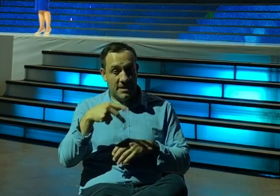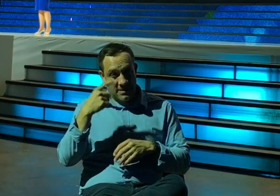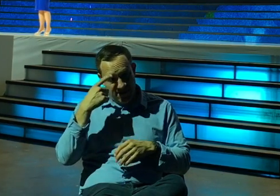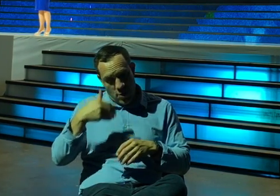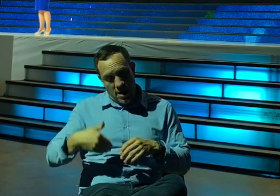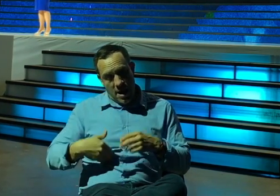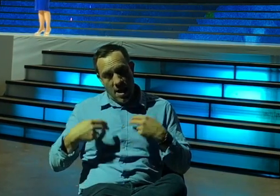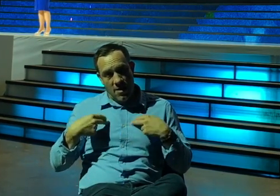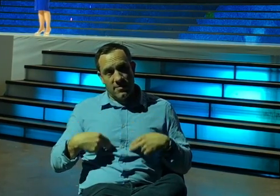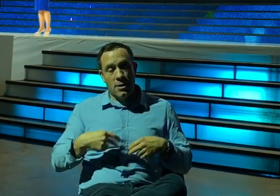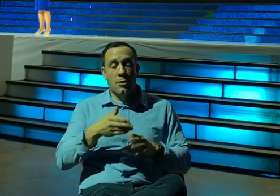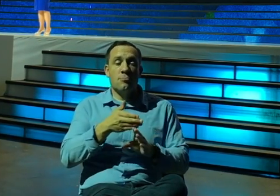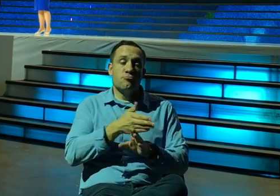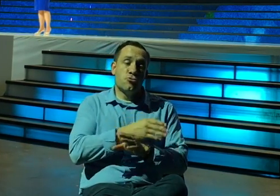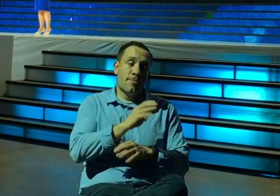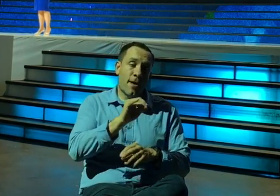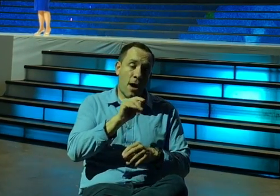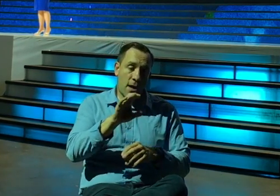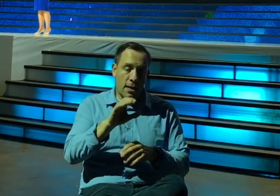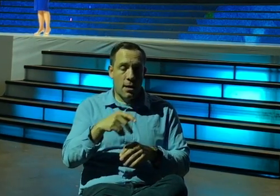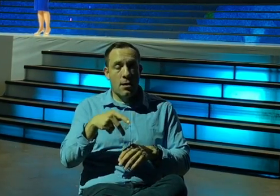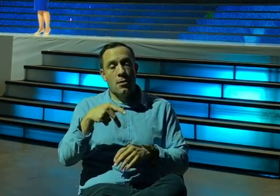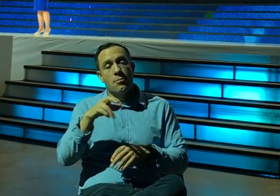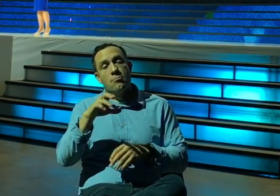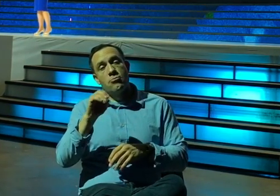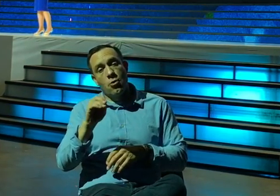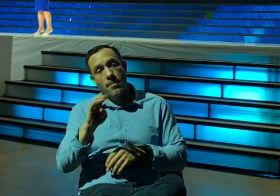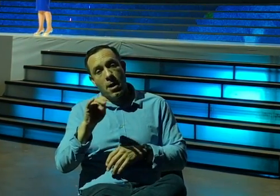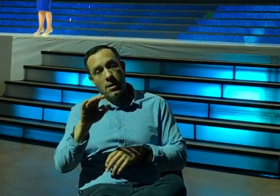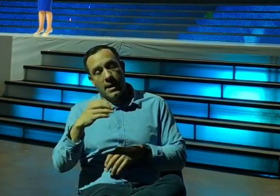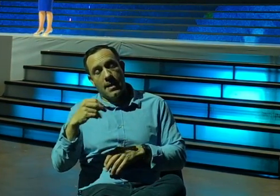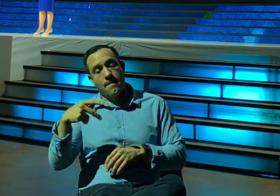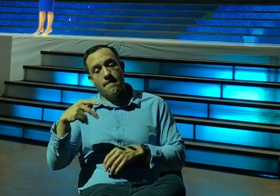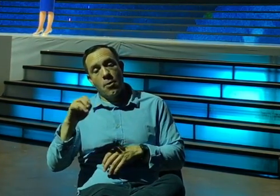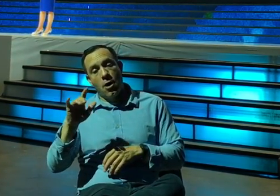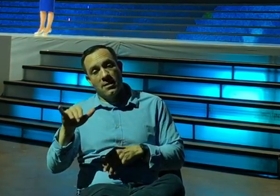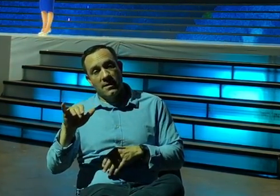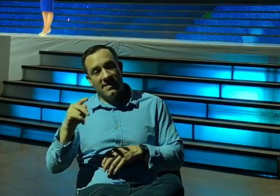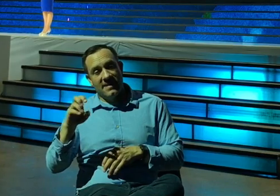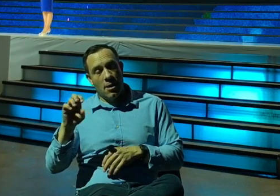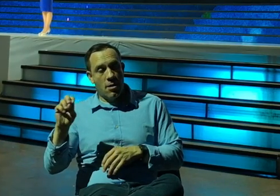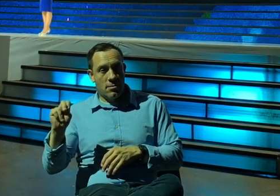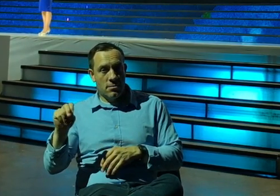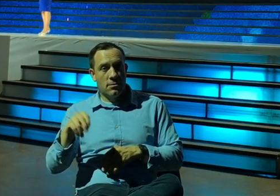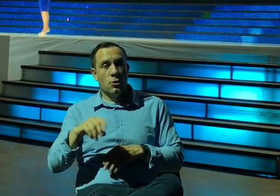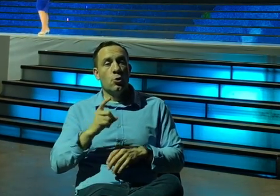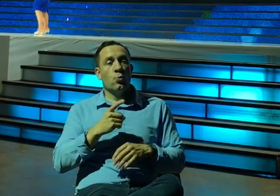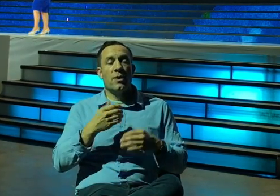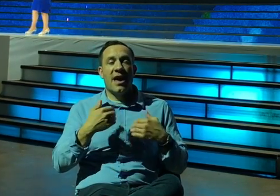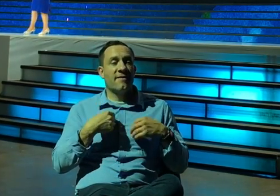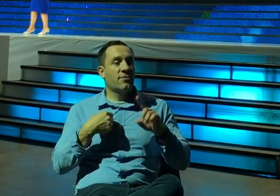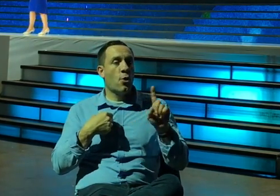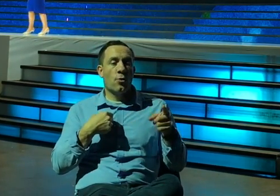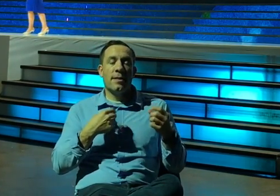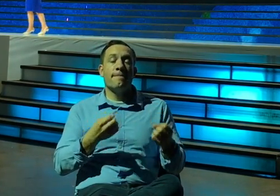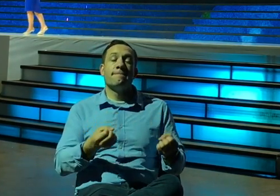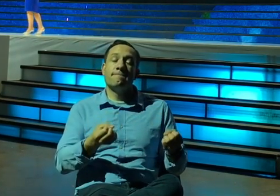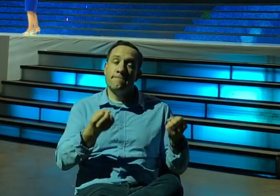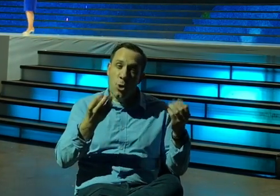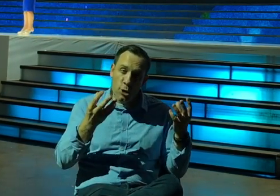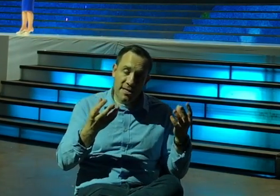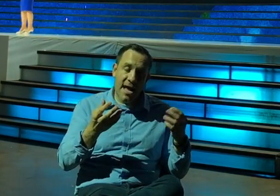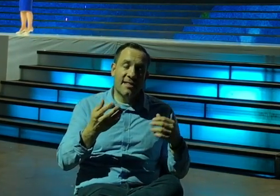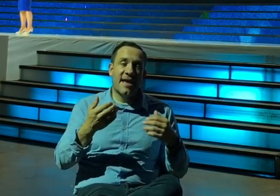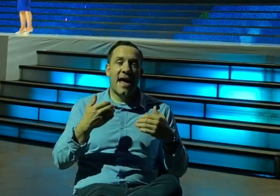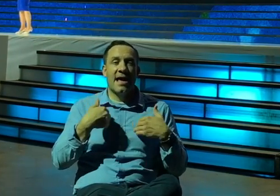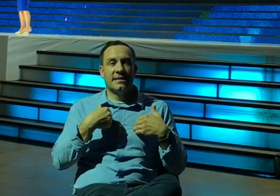prebiotics, probiotics, and polyphenols. And we have the only multi that has gut health benefits, these